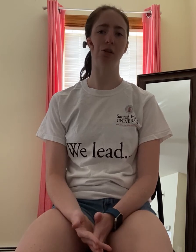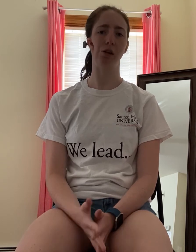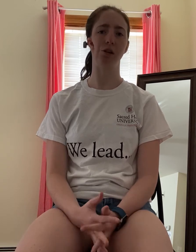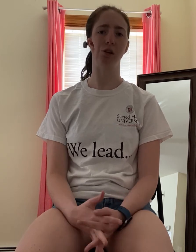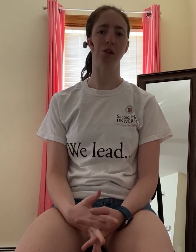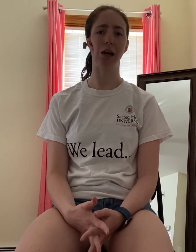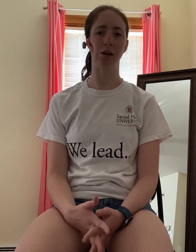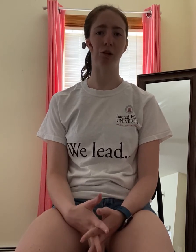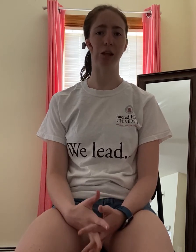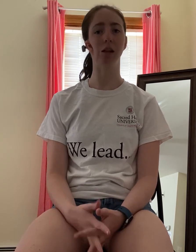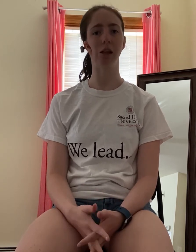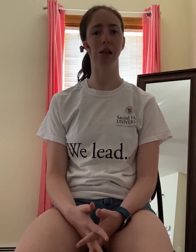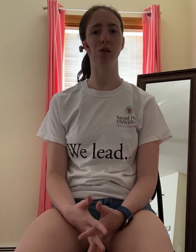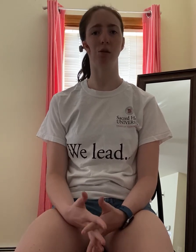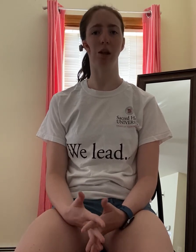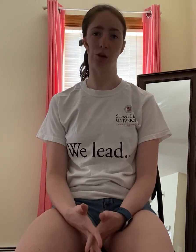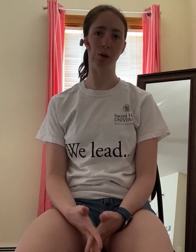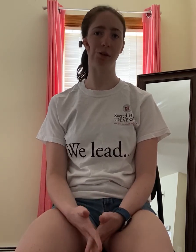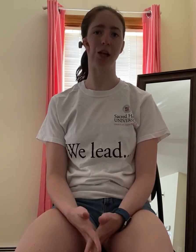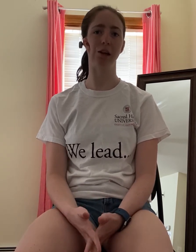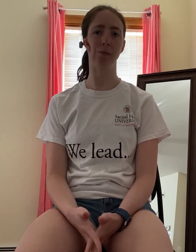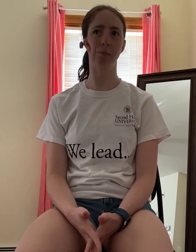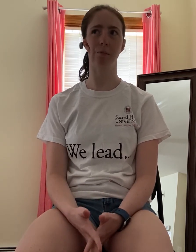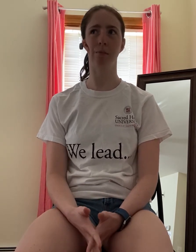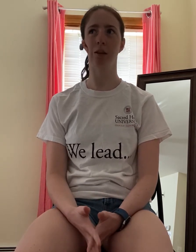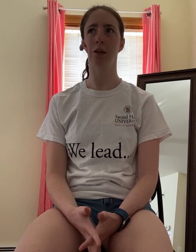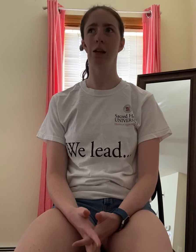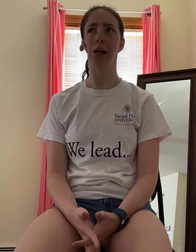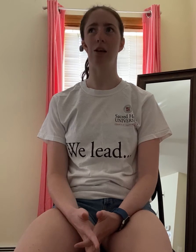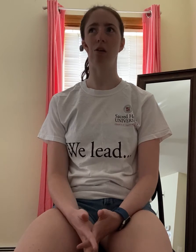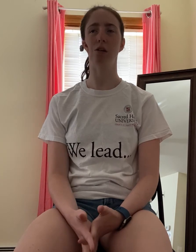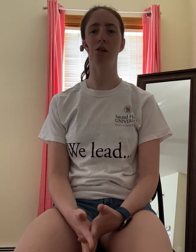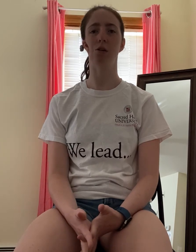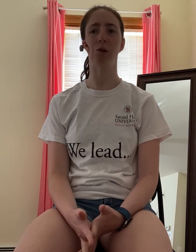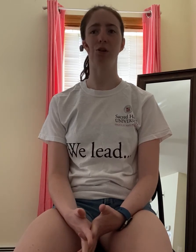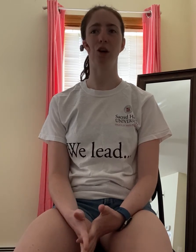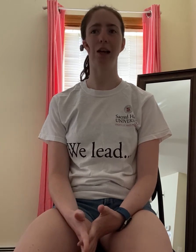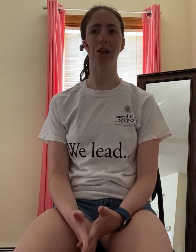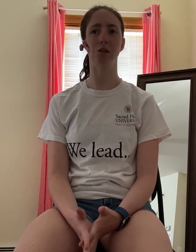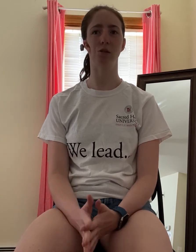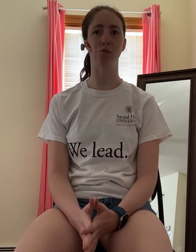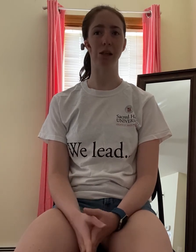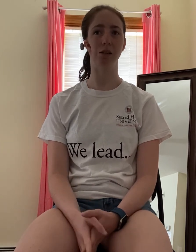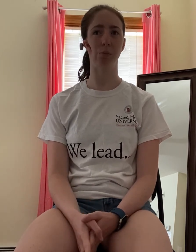sure you're signing really cleanly so they know what you're saying. And also, when you're trying to read